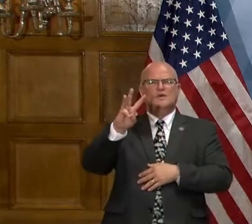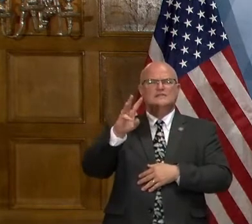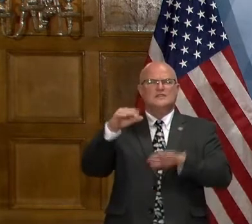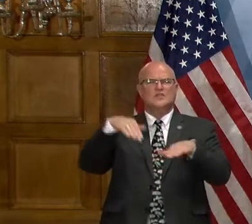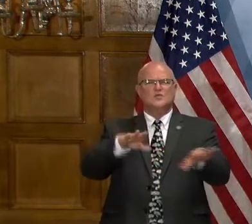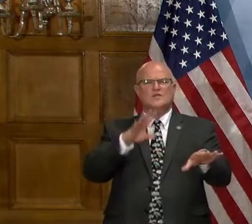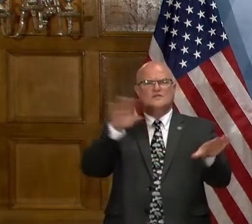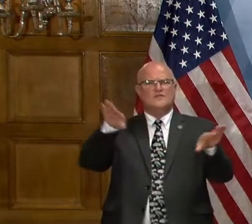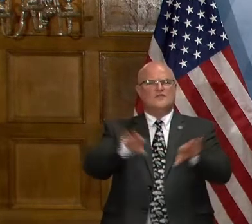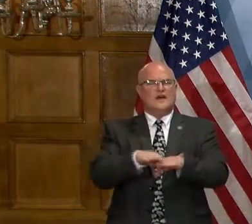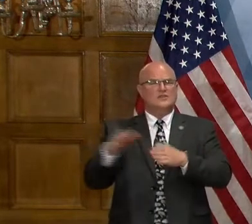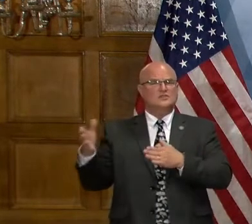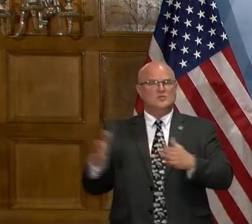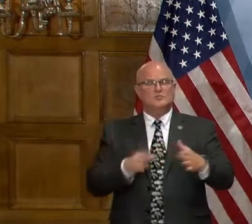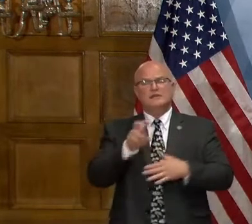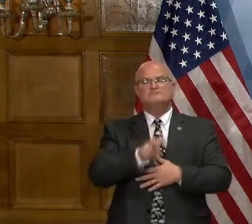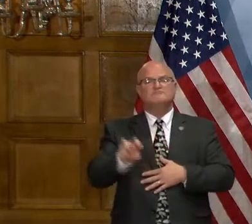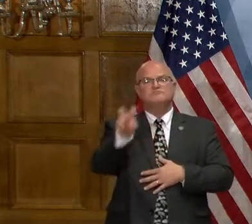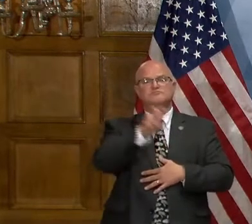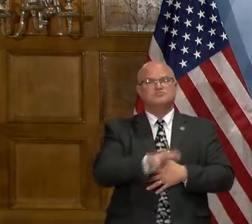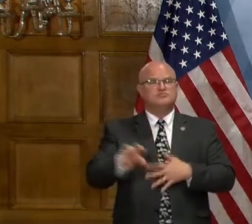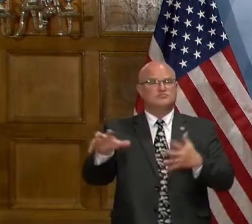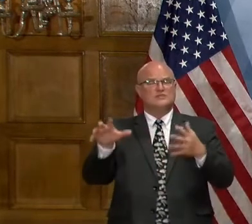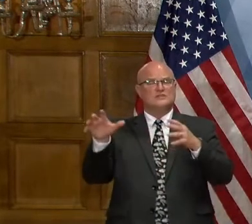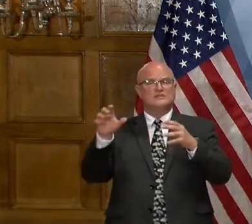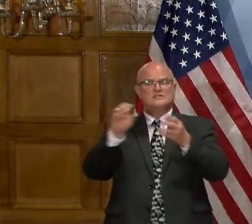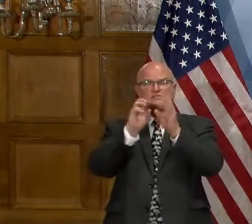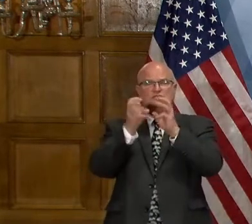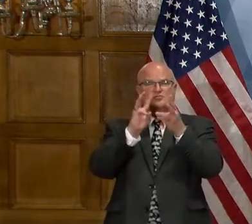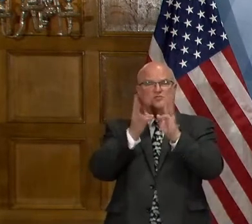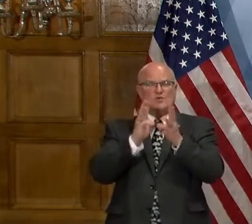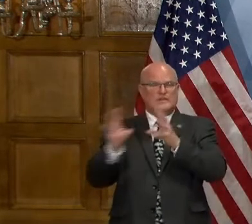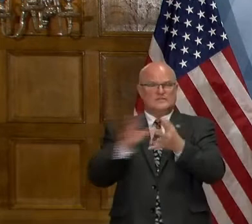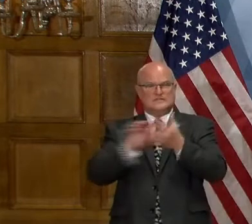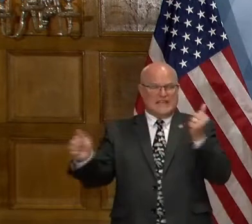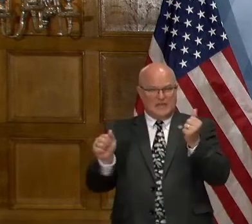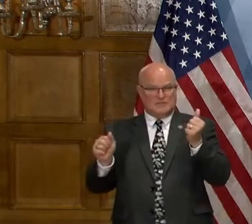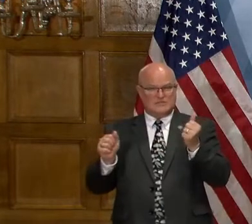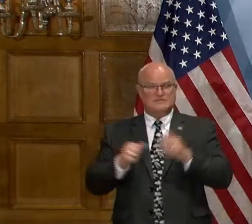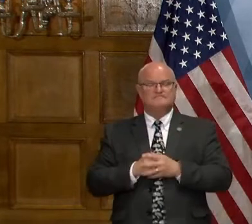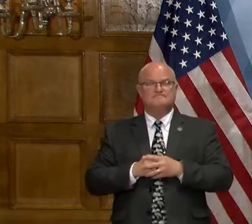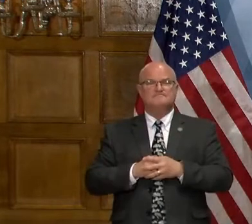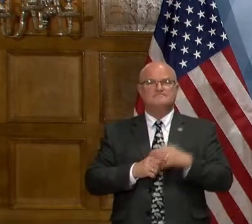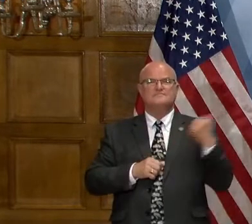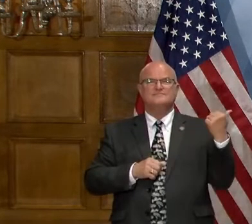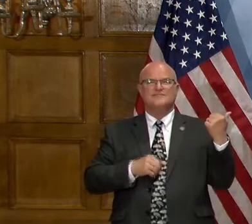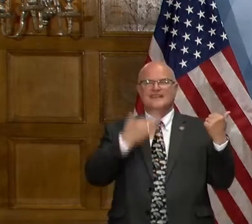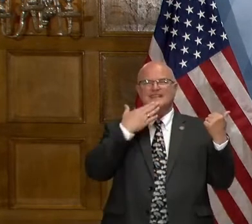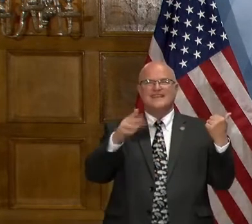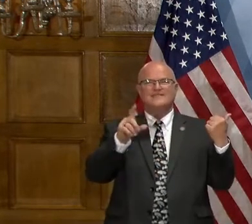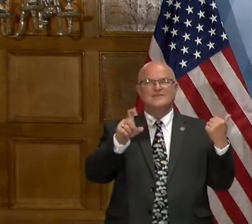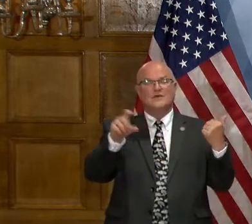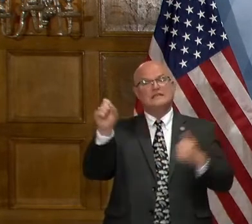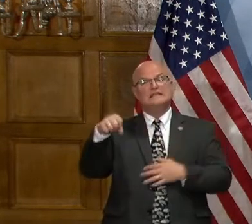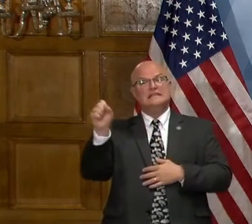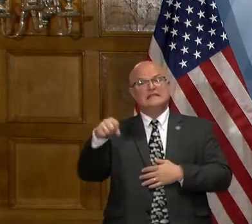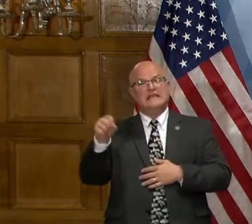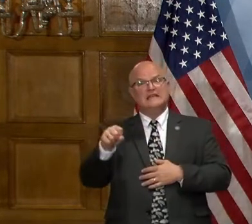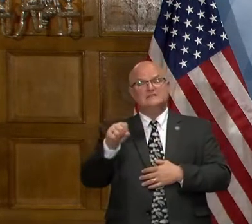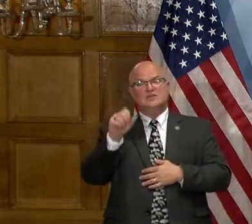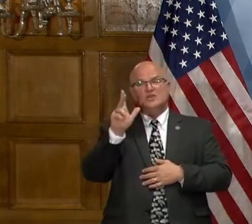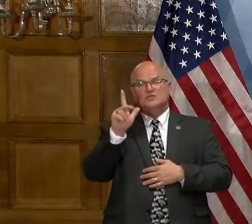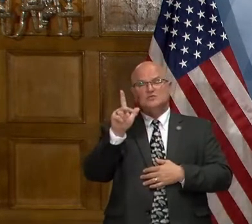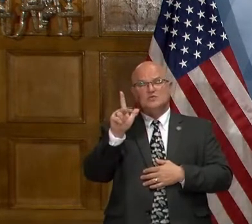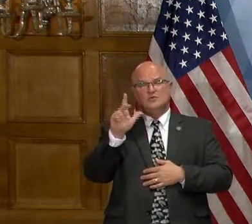Valley, do you plan on touring into the storm damage in the Van Buren area? Thank you for the question. And yes, there were